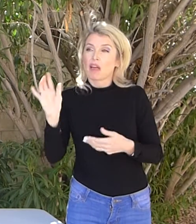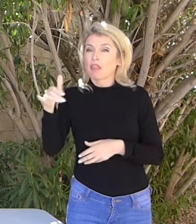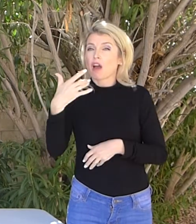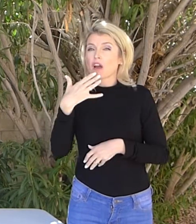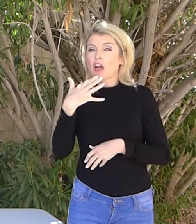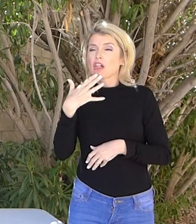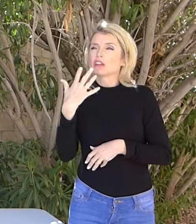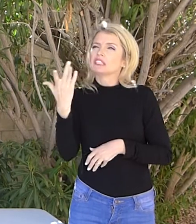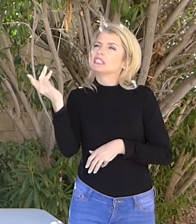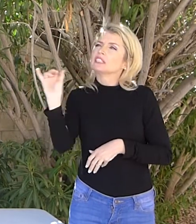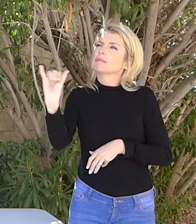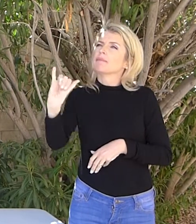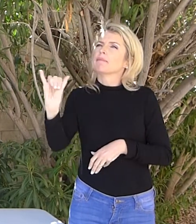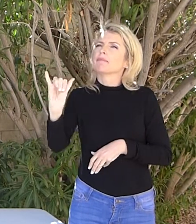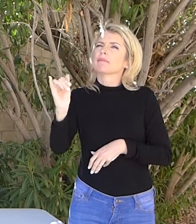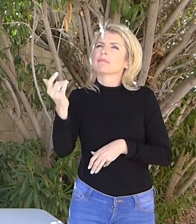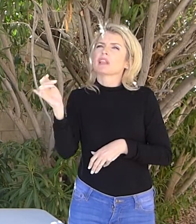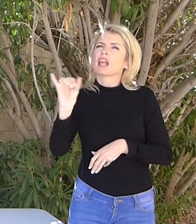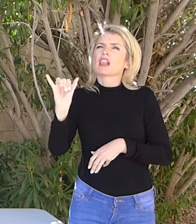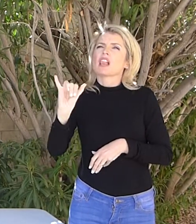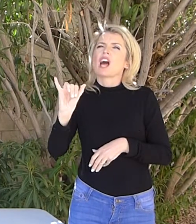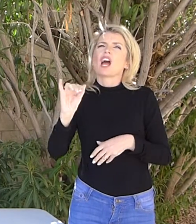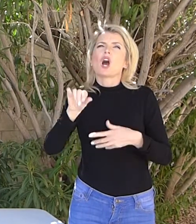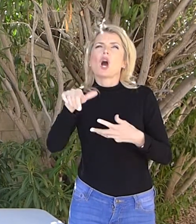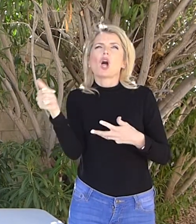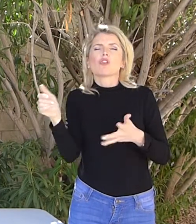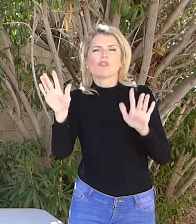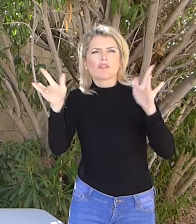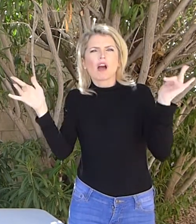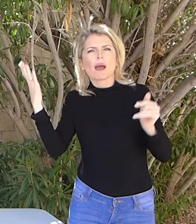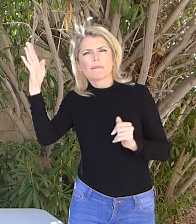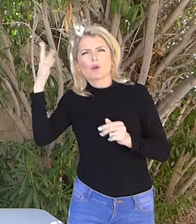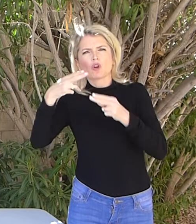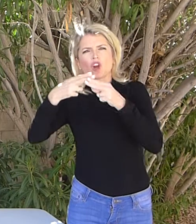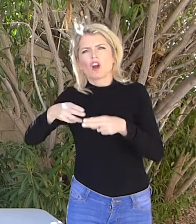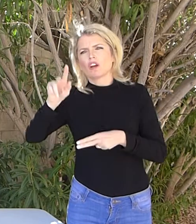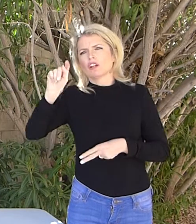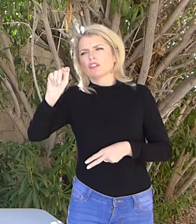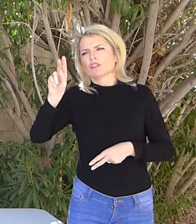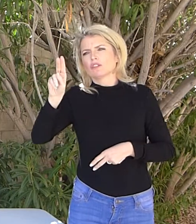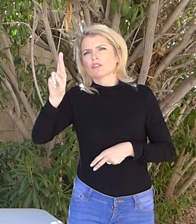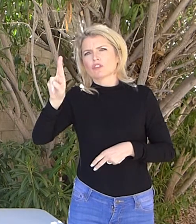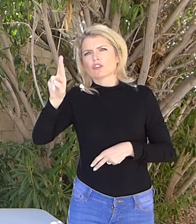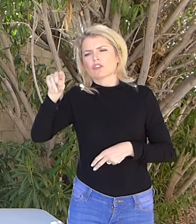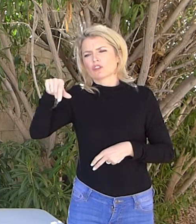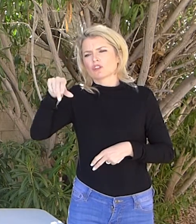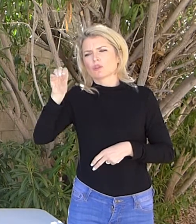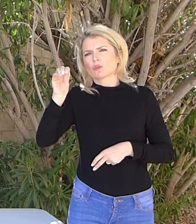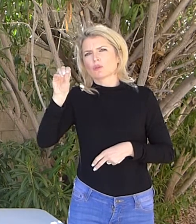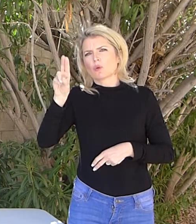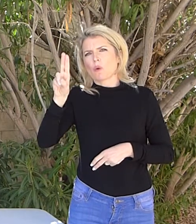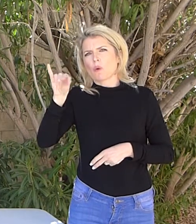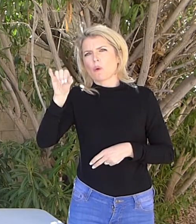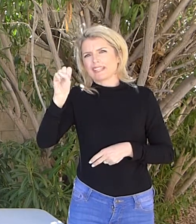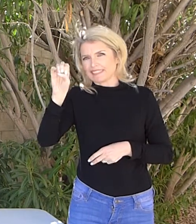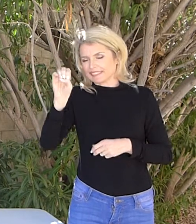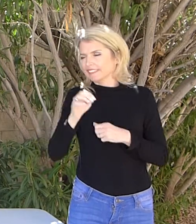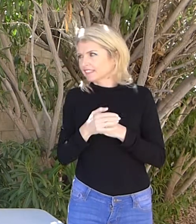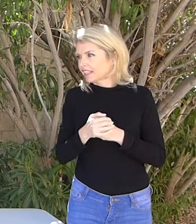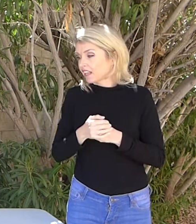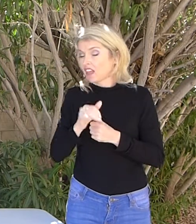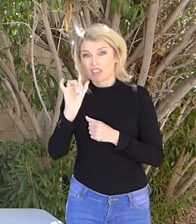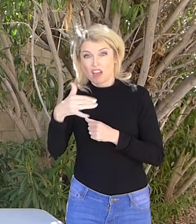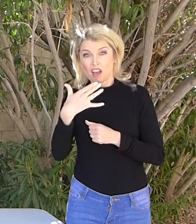to, like a turquoise. Some for you, Evan. And I'm going to take